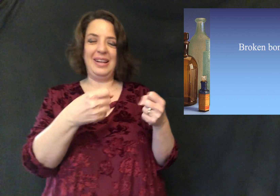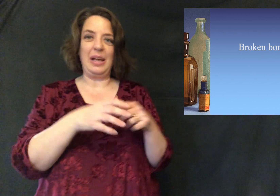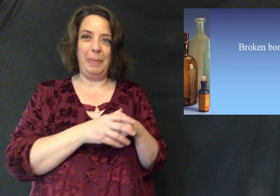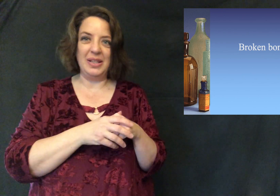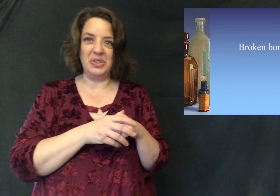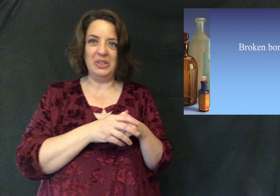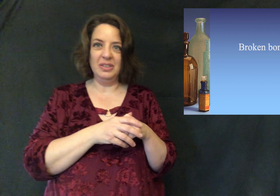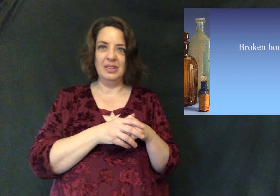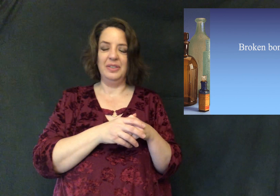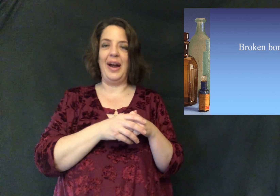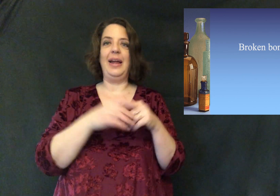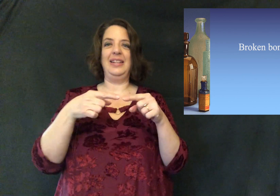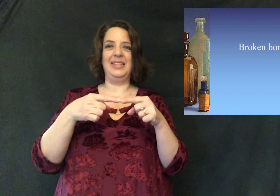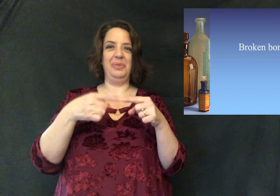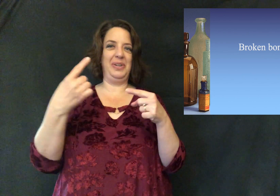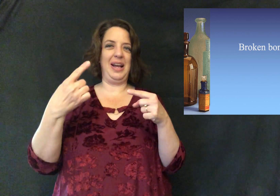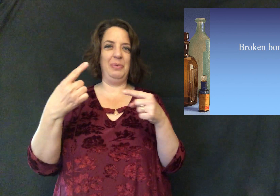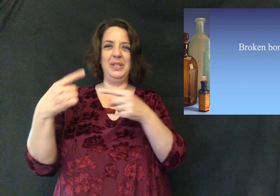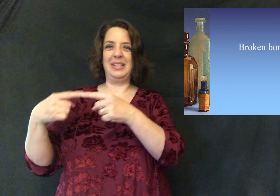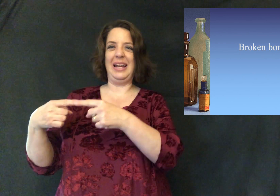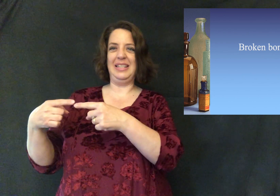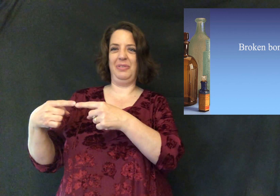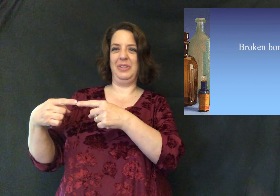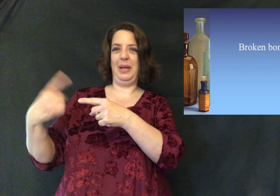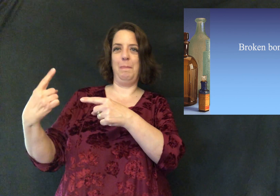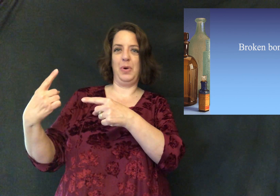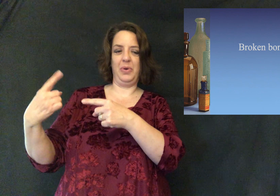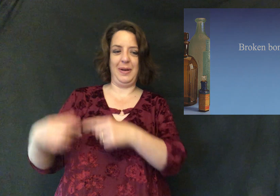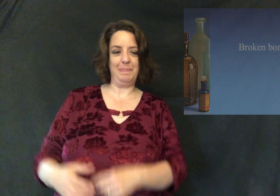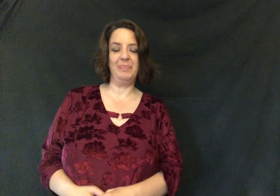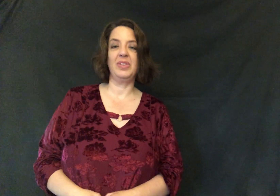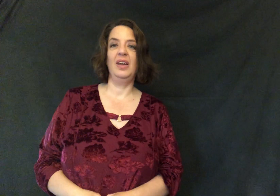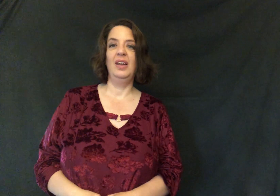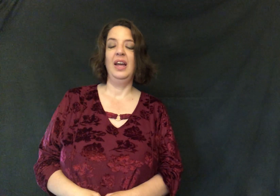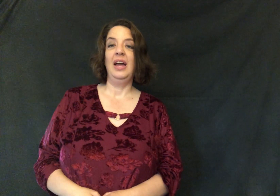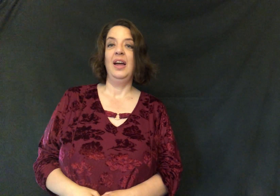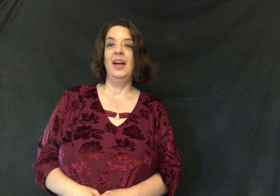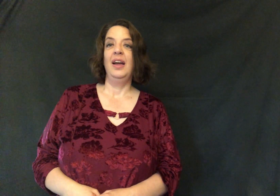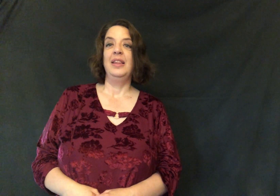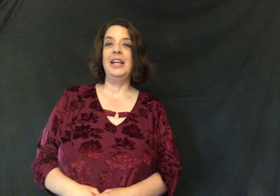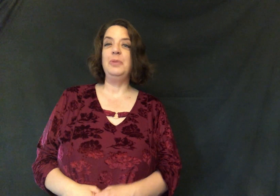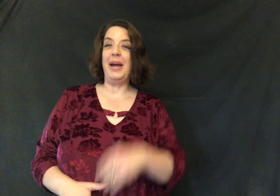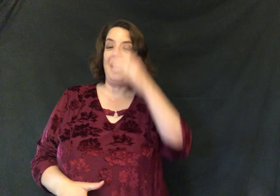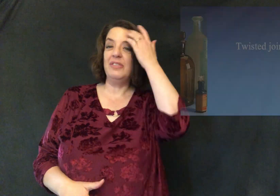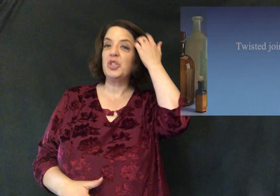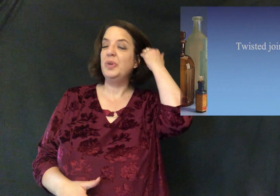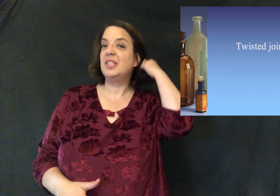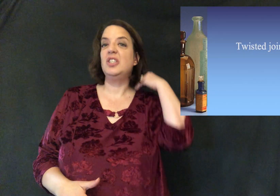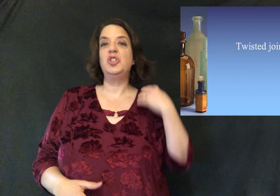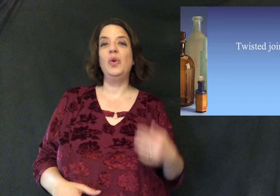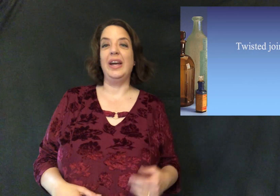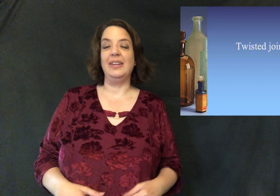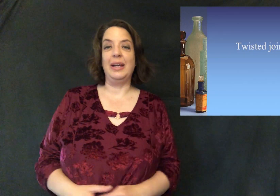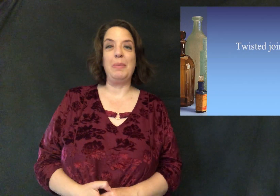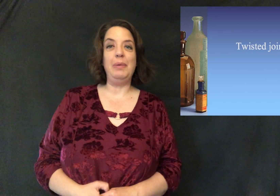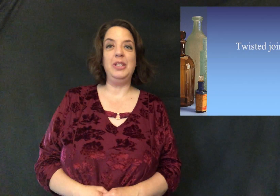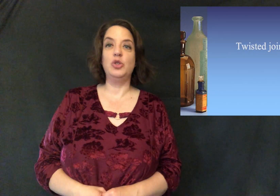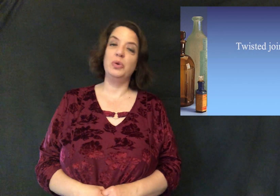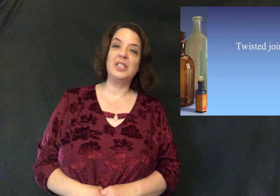a pencil, right? It's a different kind, we sign it differently, broken. Then you might have a twisted joint, like maybe you twisted